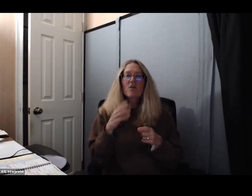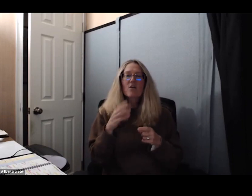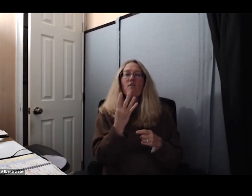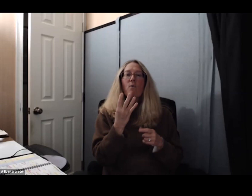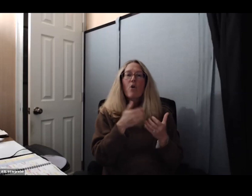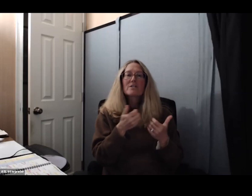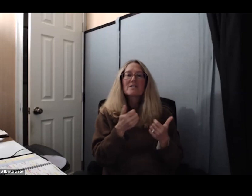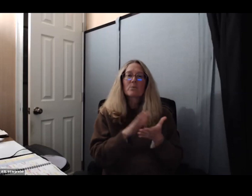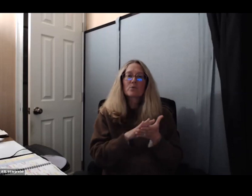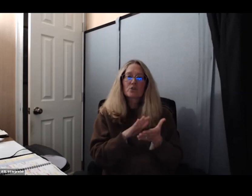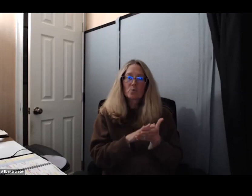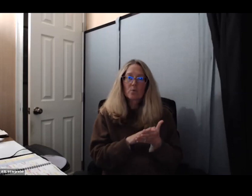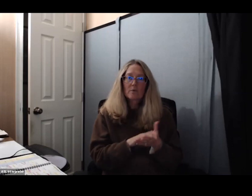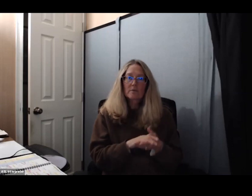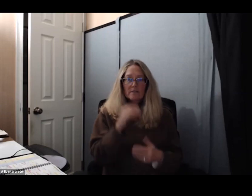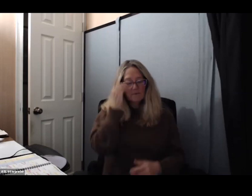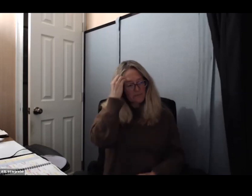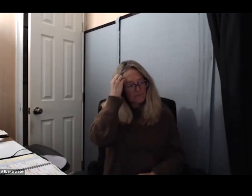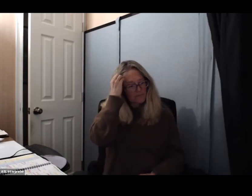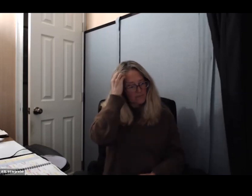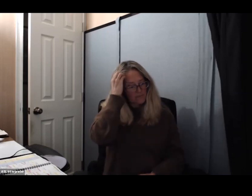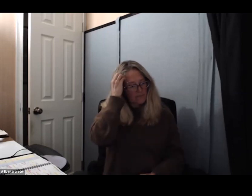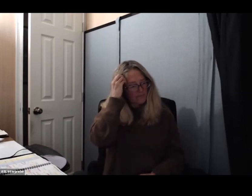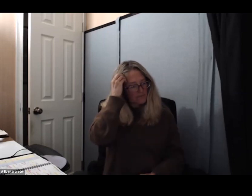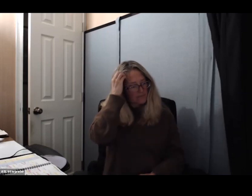schools. Next slide.